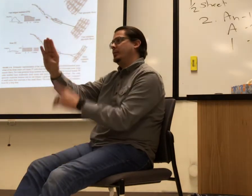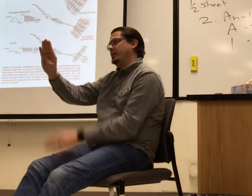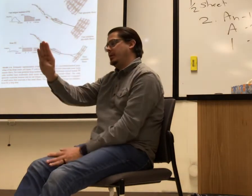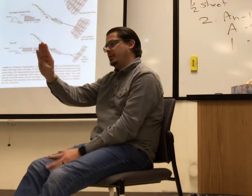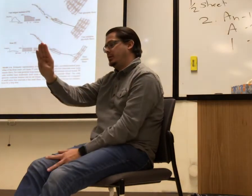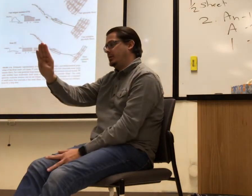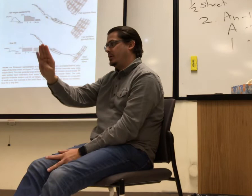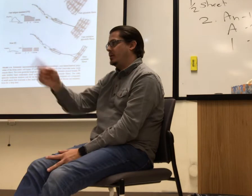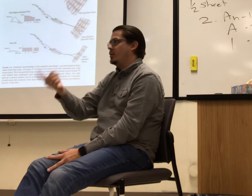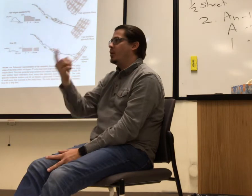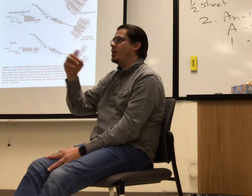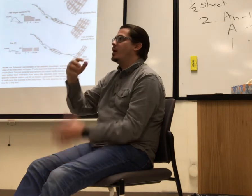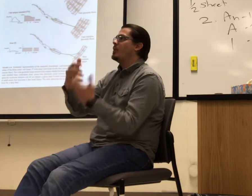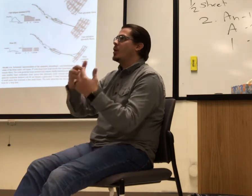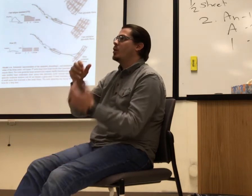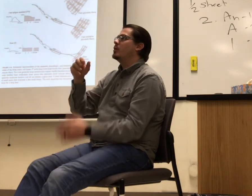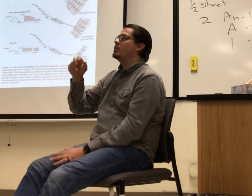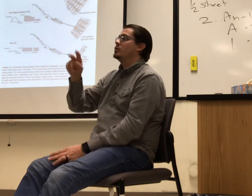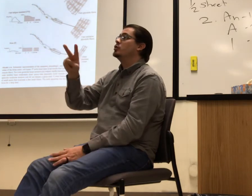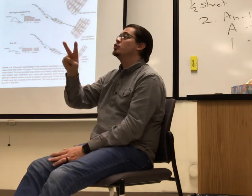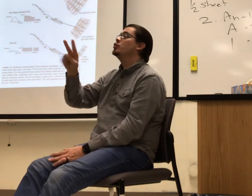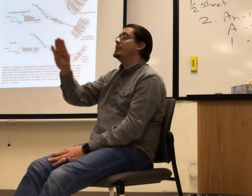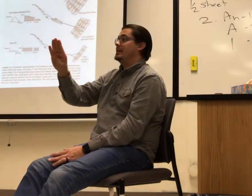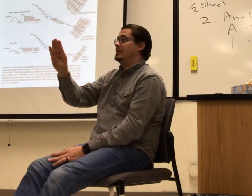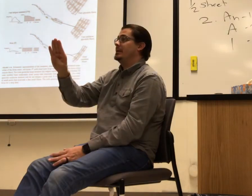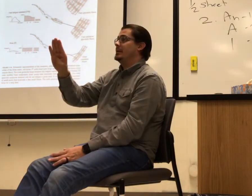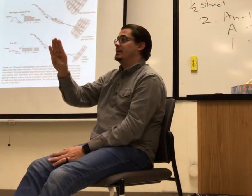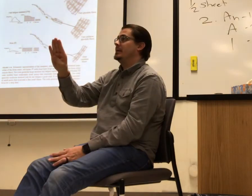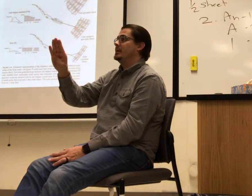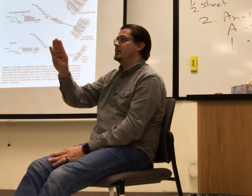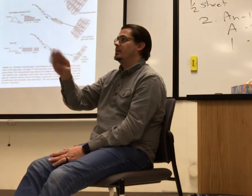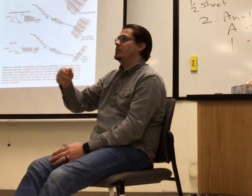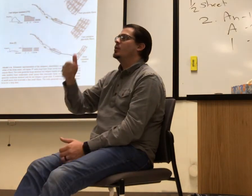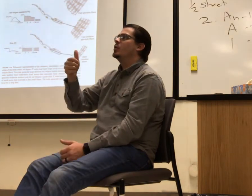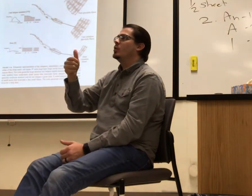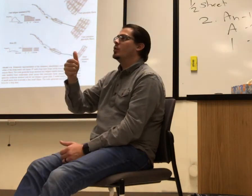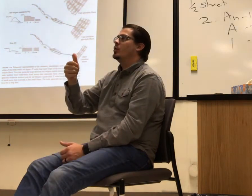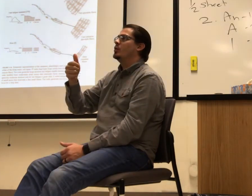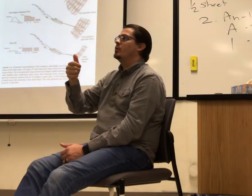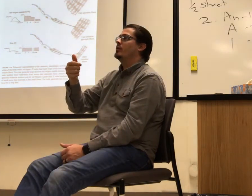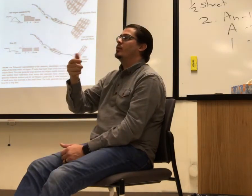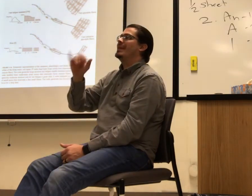one motor neuron innervated the most muscle fibers. Which one had the largest fiber